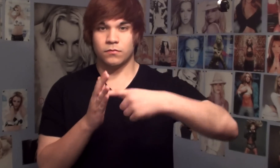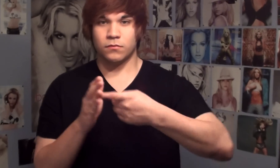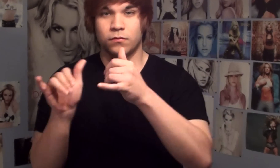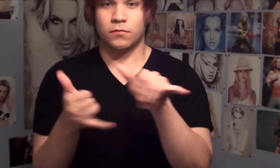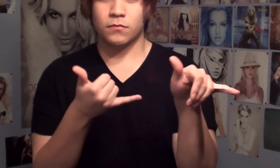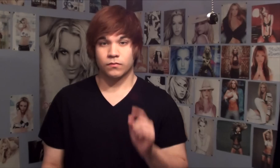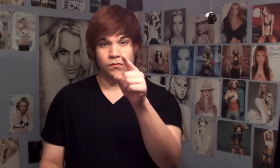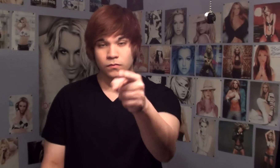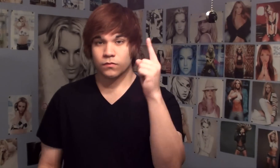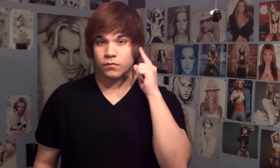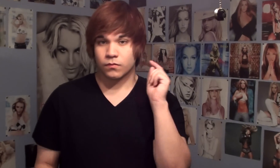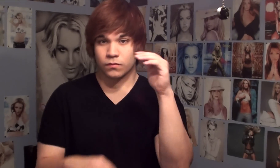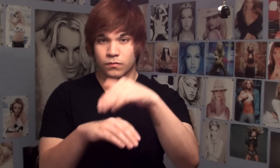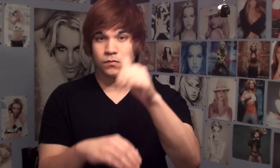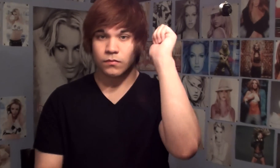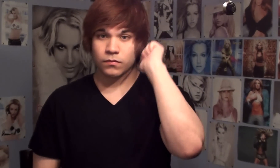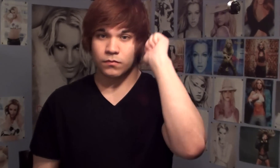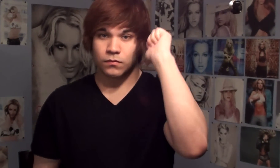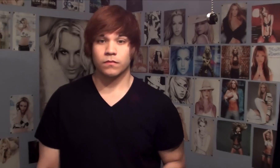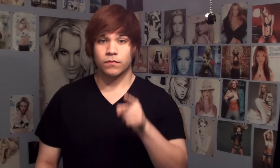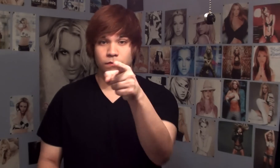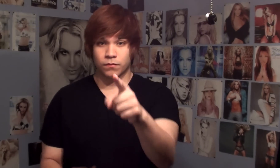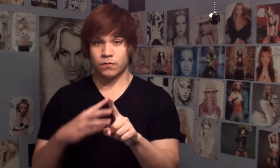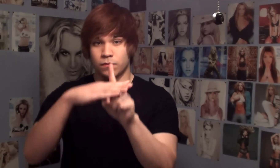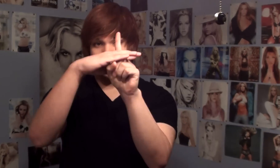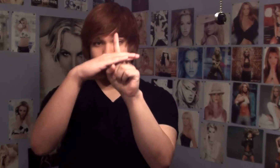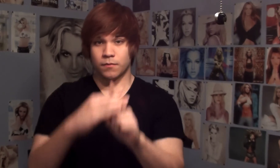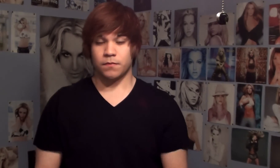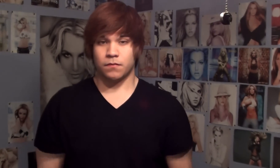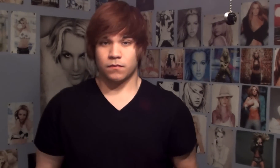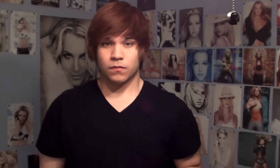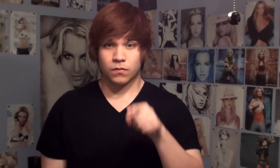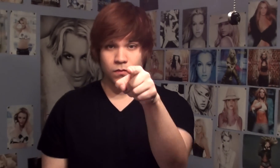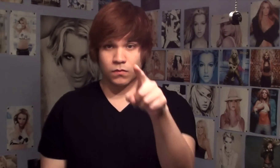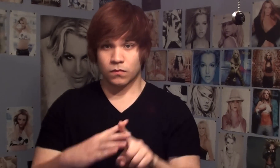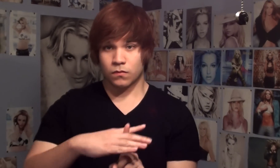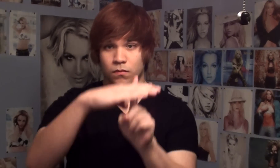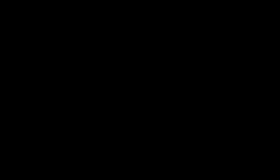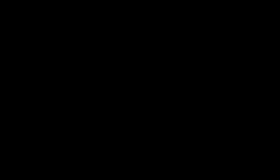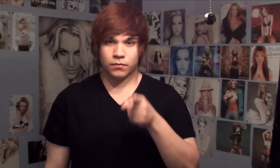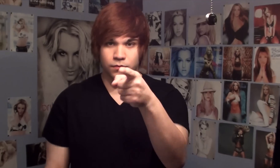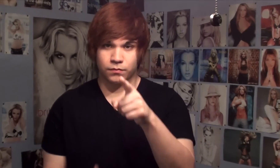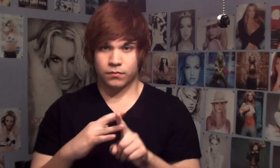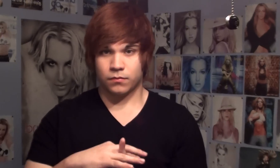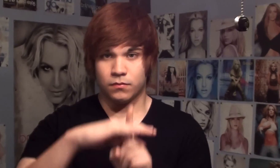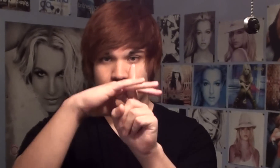bring the action. When you have this in the club, you're gonna tap, turn it up. You're gonna tap, turn it up. You're gonna tap, turn it